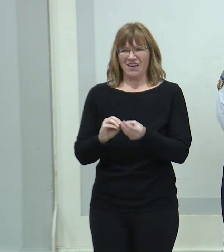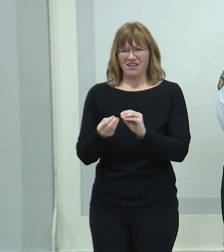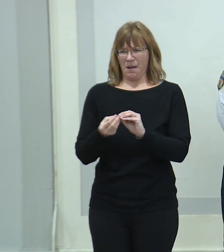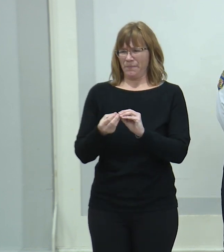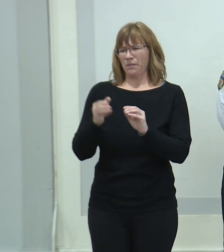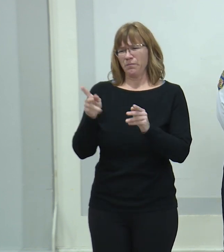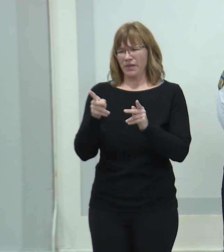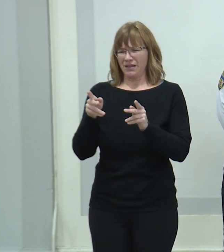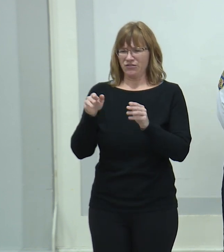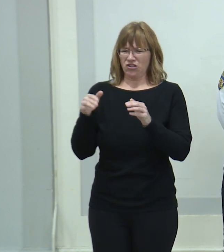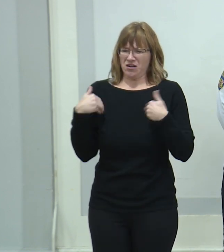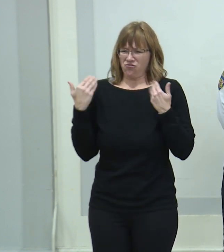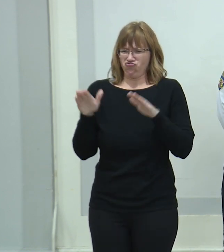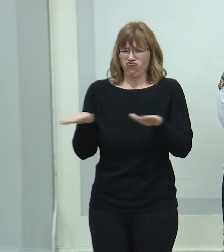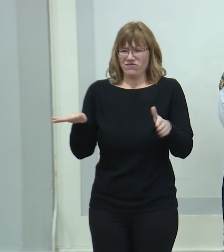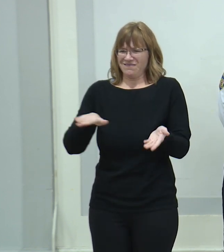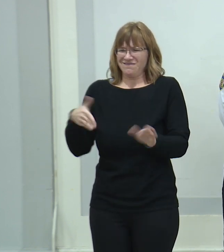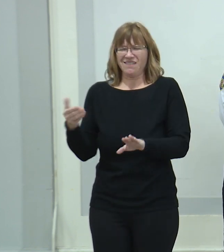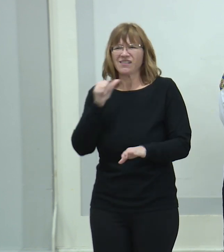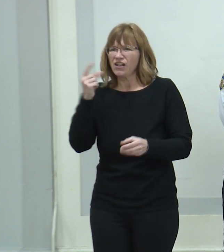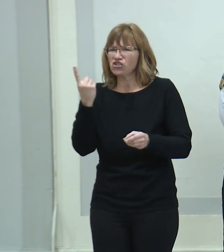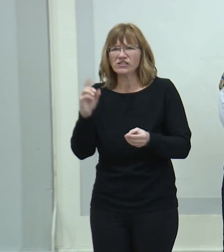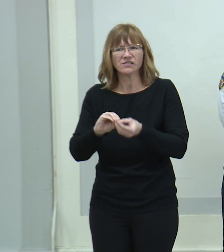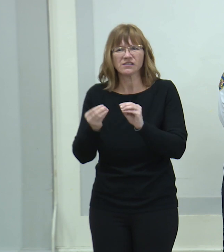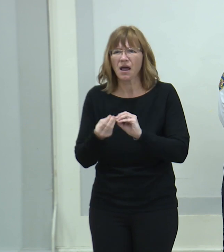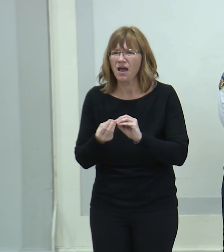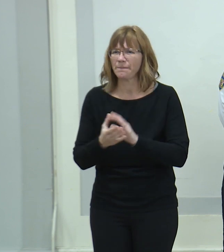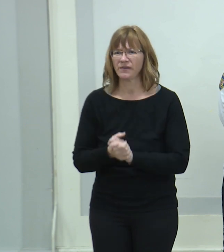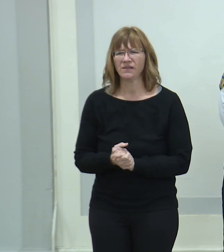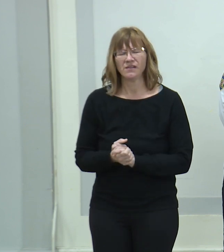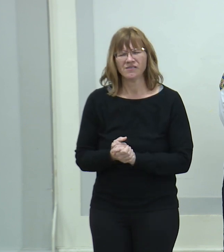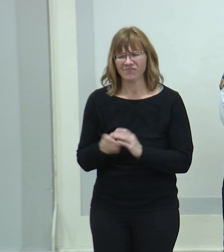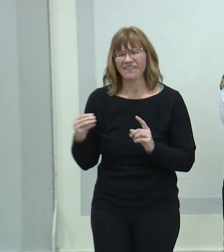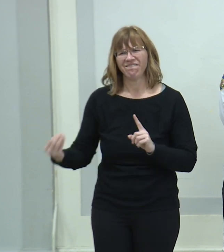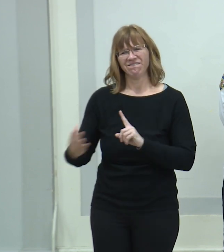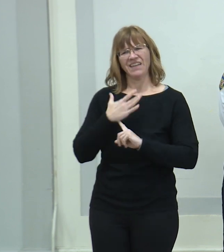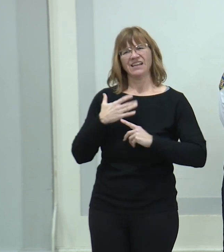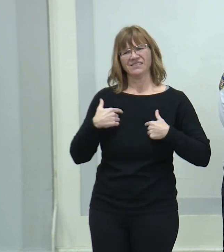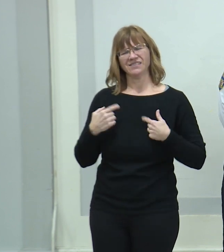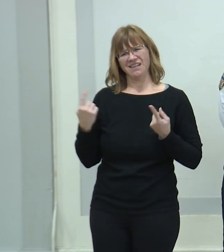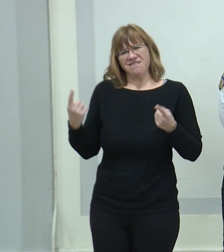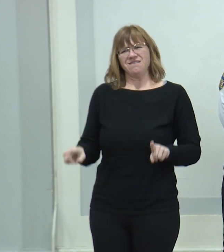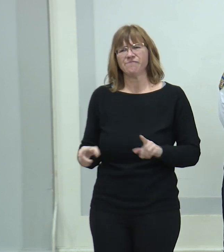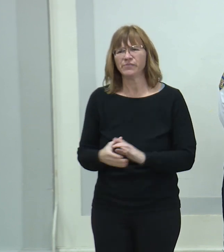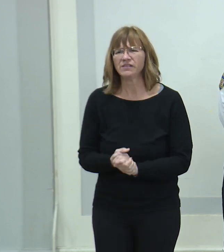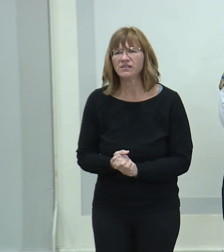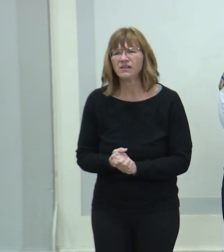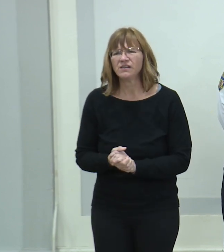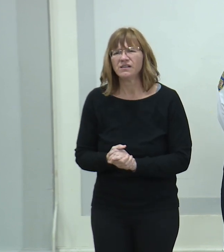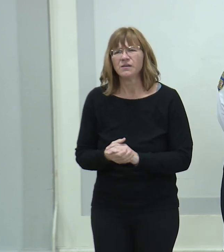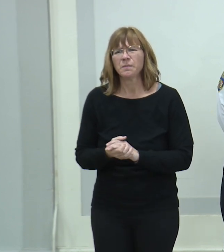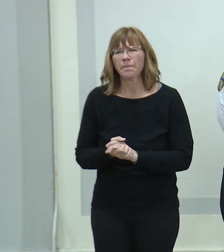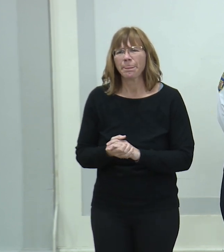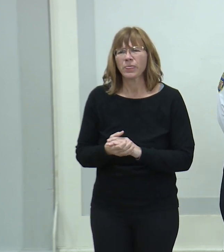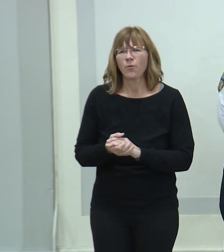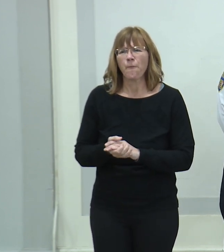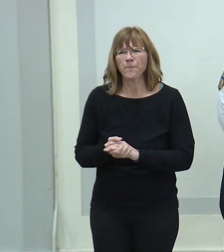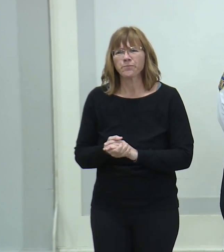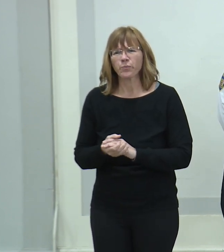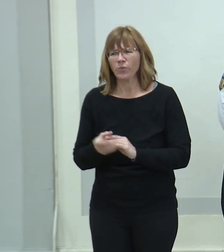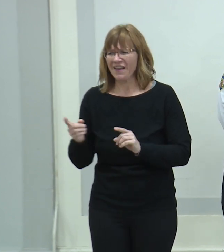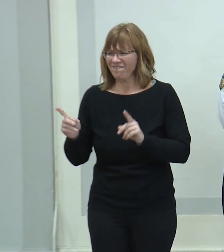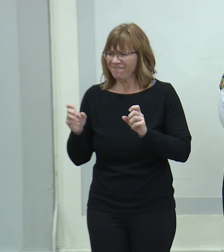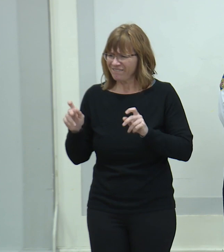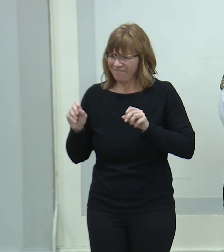will forever be shaken by what happened there. These are their family members, their friends, the people they went to school with, the people they work with